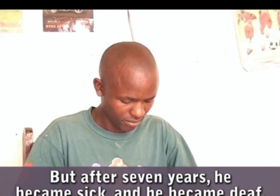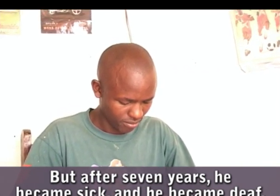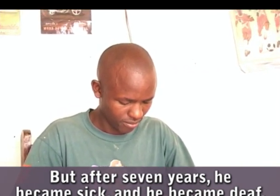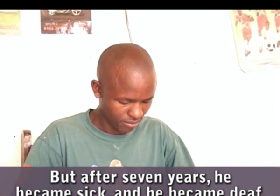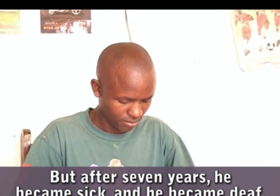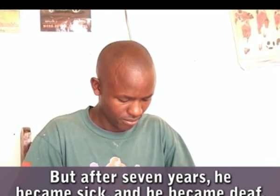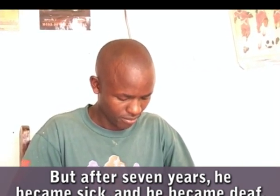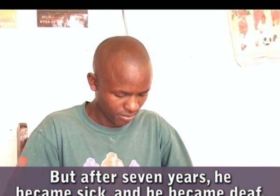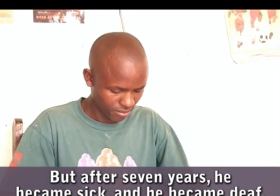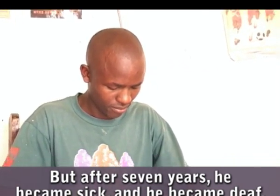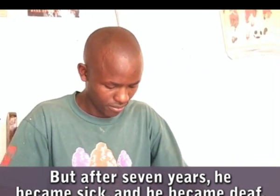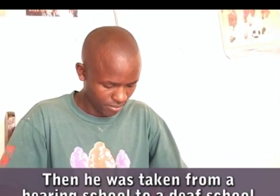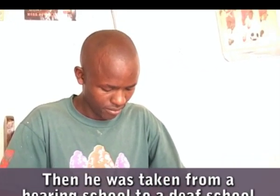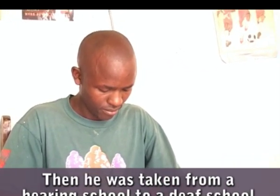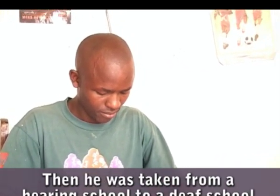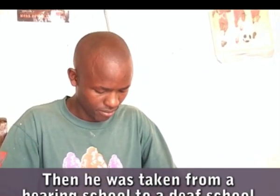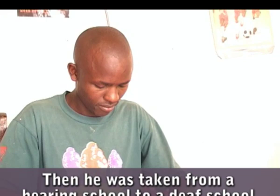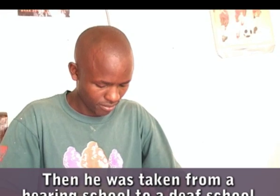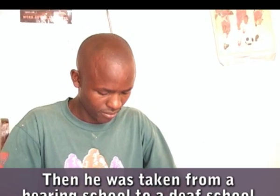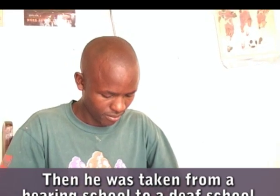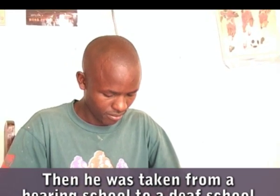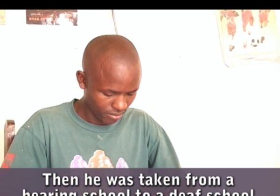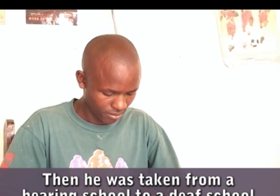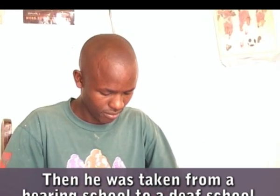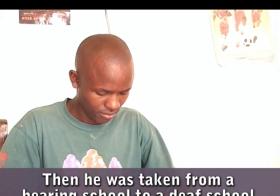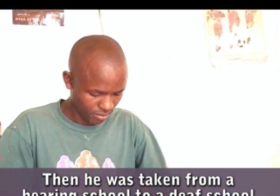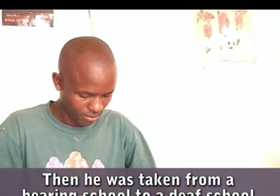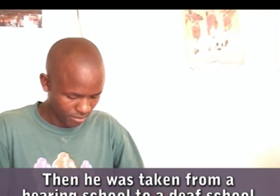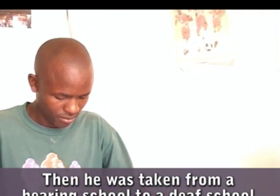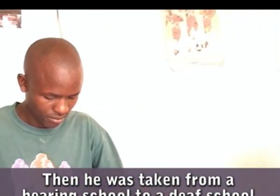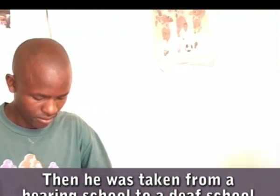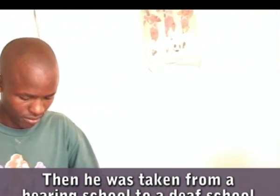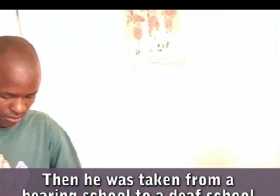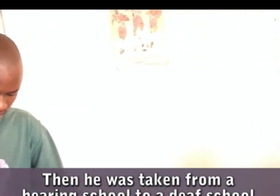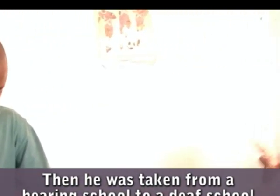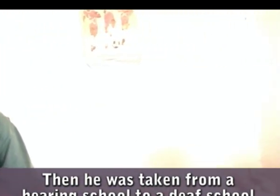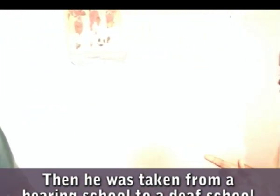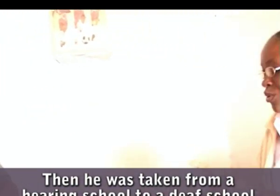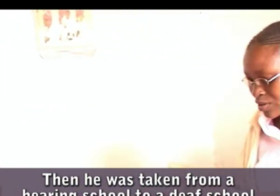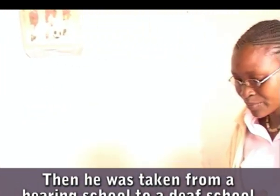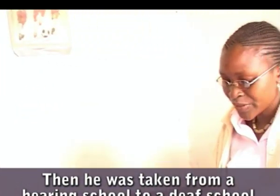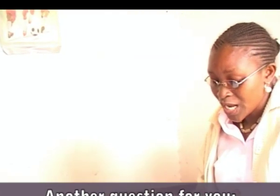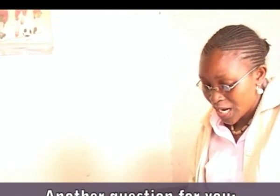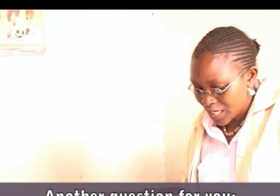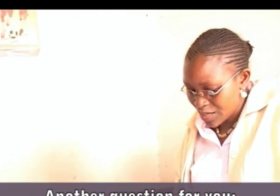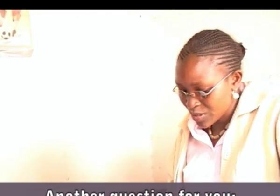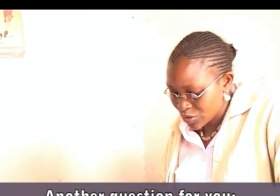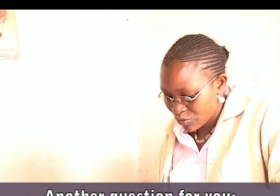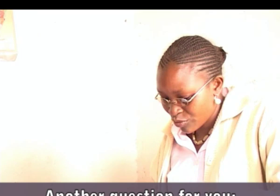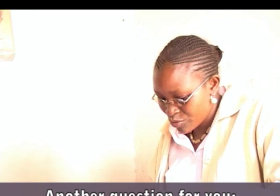he became deaf. Then he was taken from a hearing school to a deaf school. Another question for you.